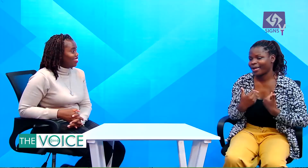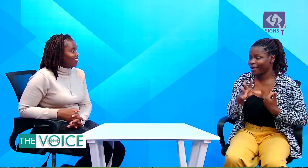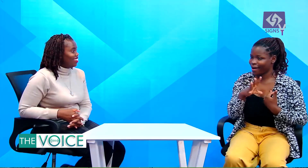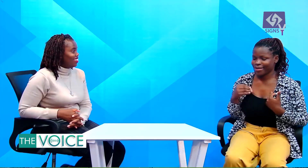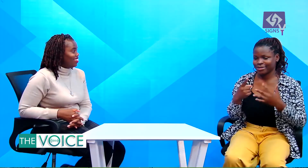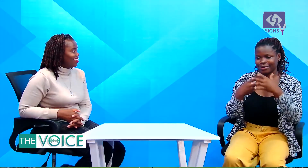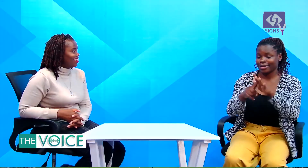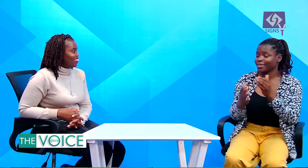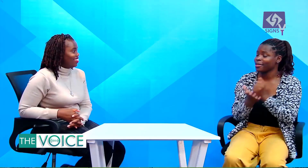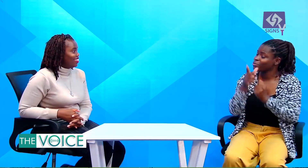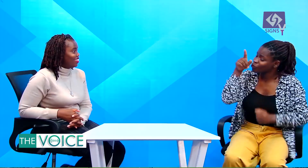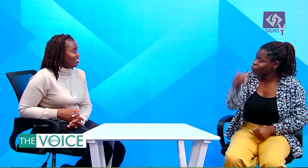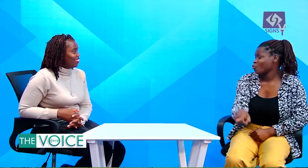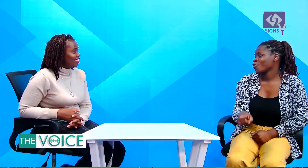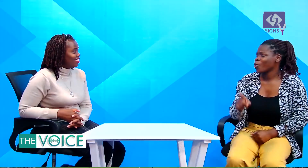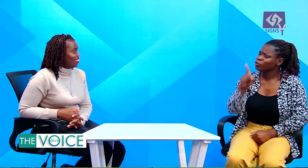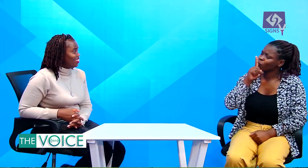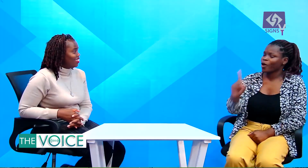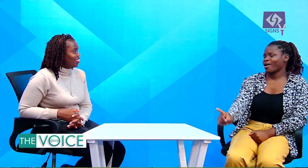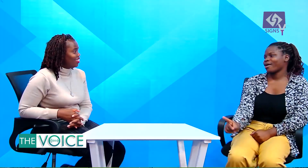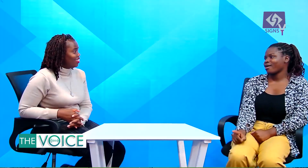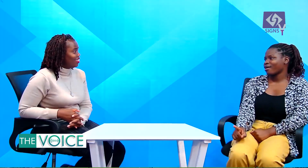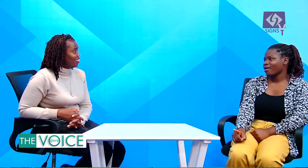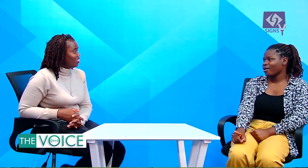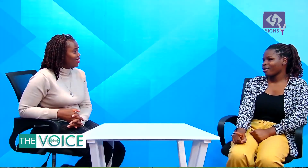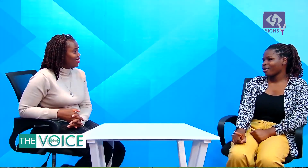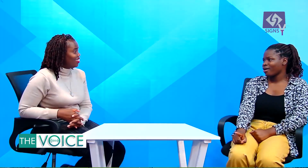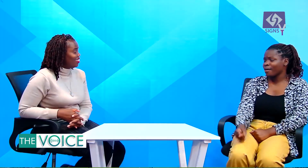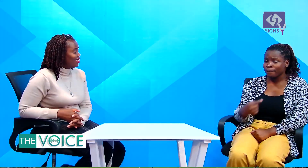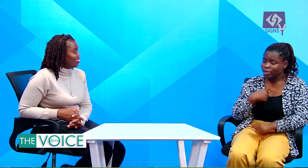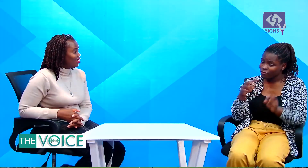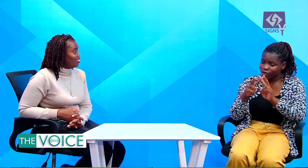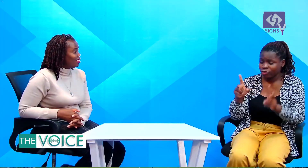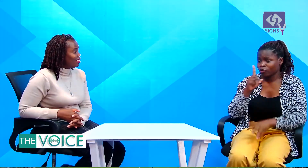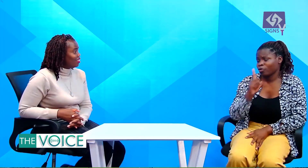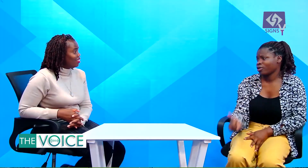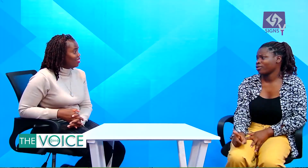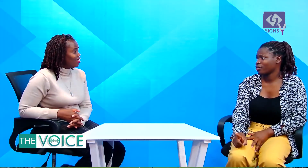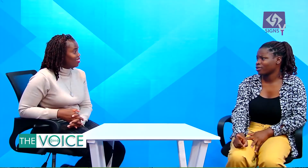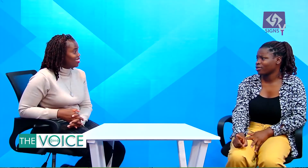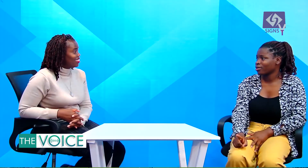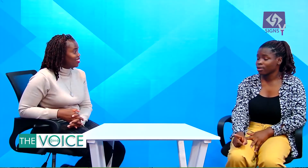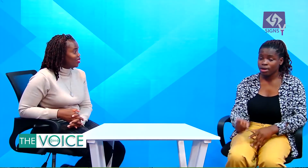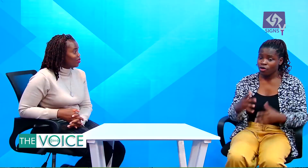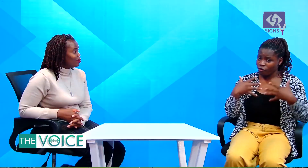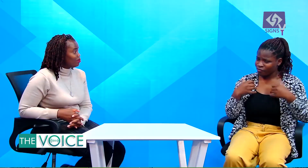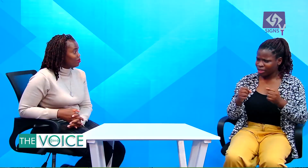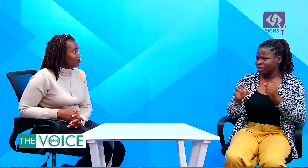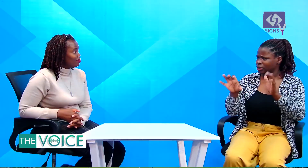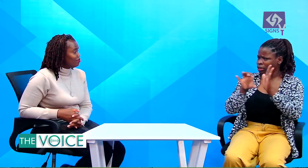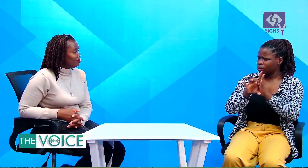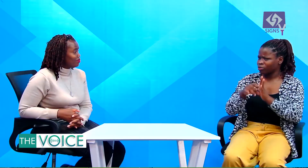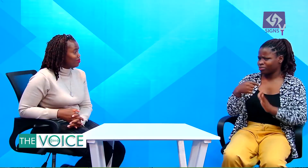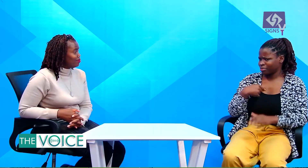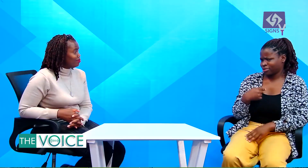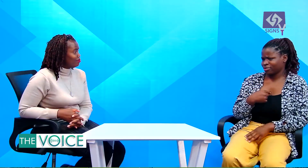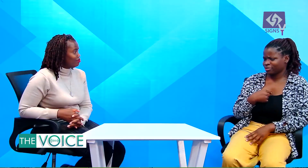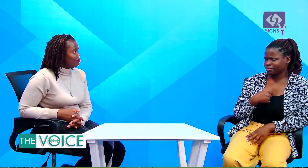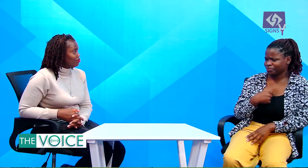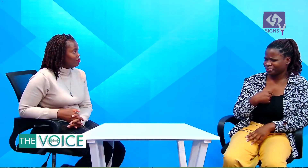They will say shut up, and they'll just, it gets to a point they will keep quiet because they will see you coming. For